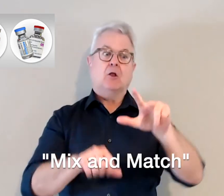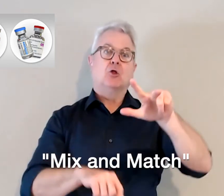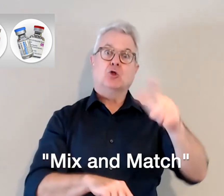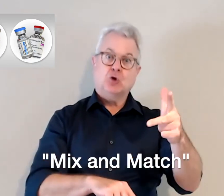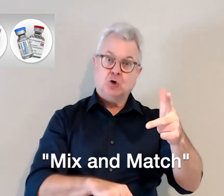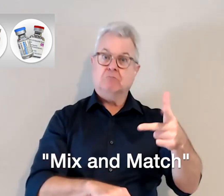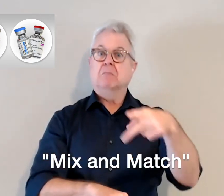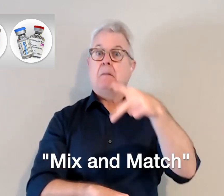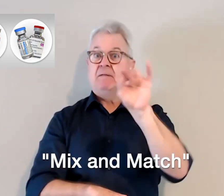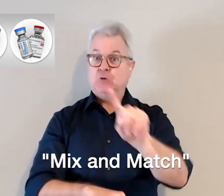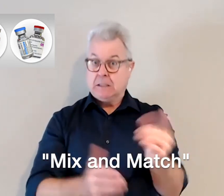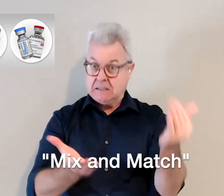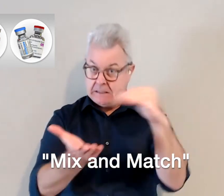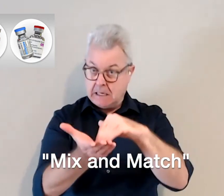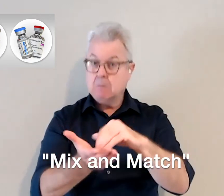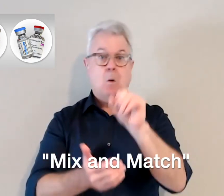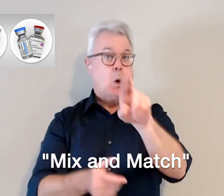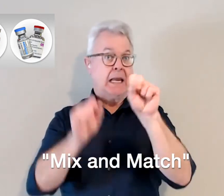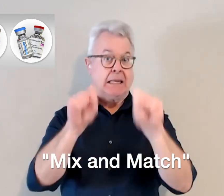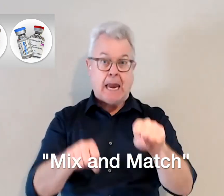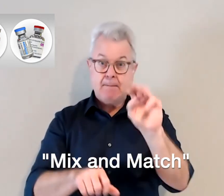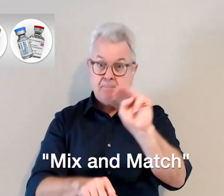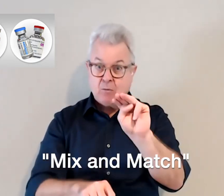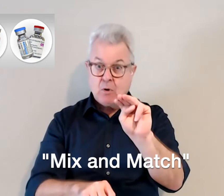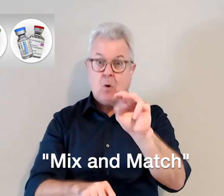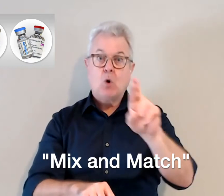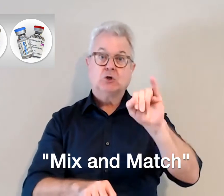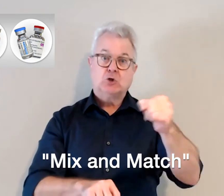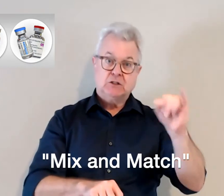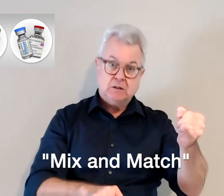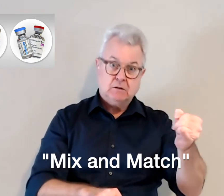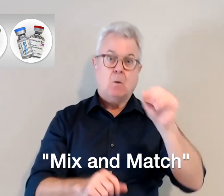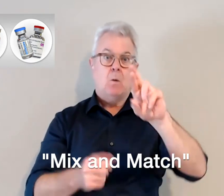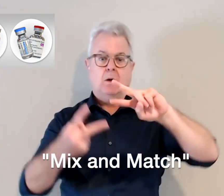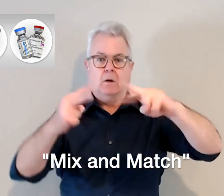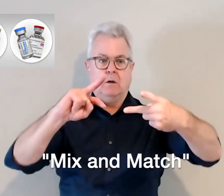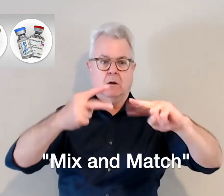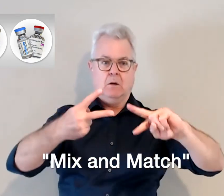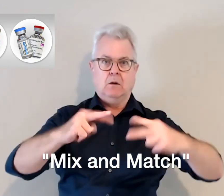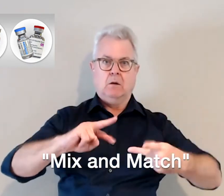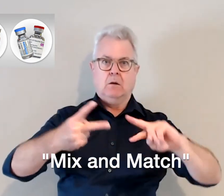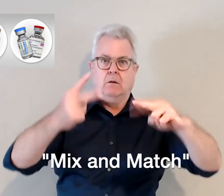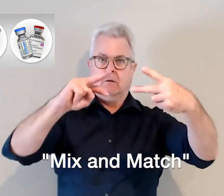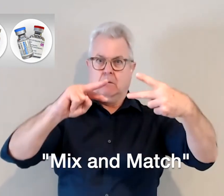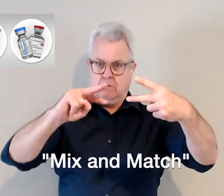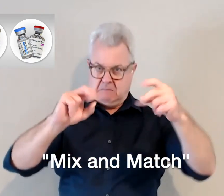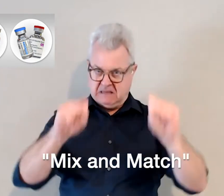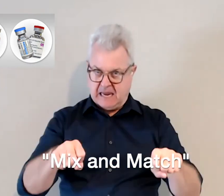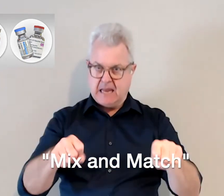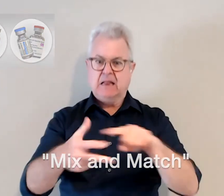from Moderna, you can go get your Pfizer booster as well. That's a mix and match. Or if you got your 1 vaccine that was from